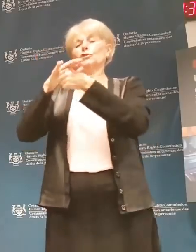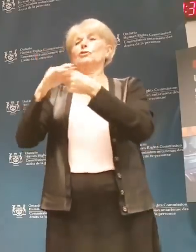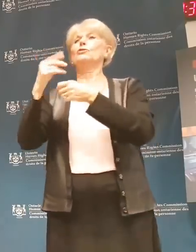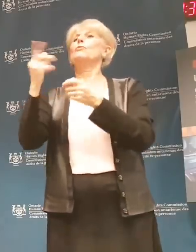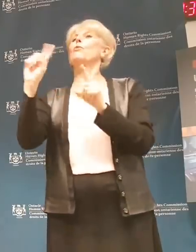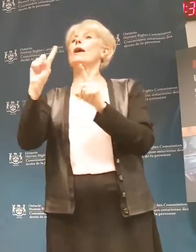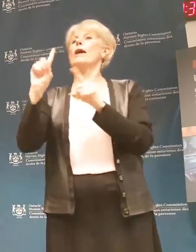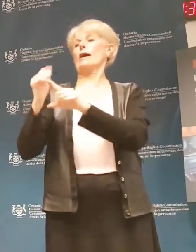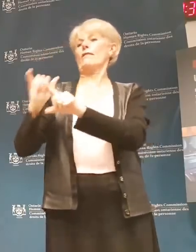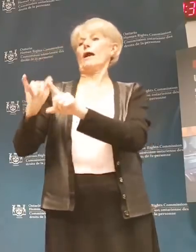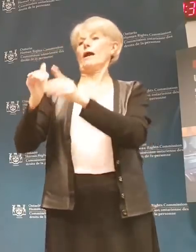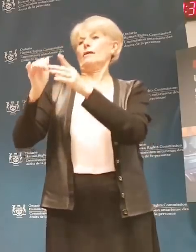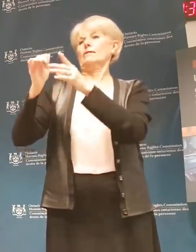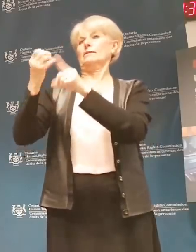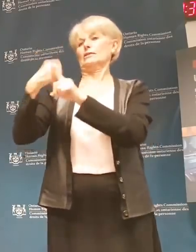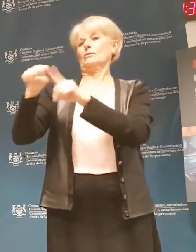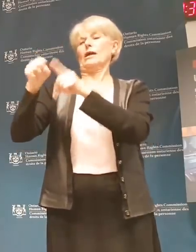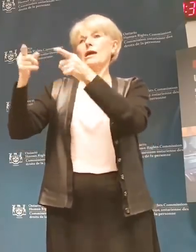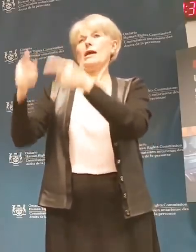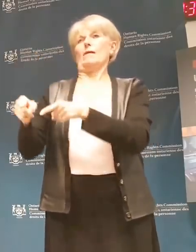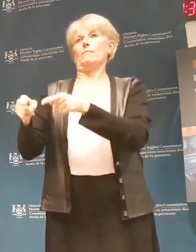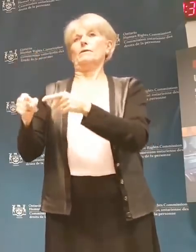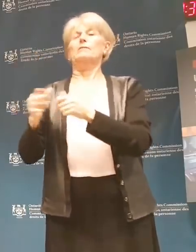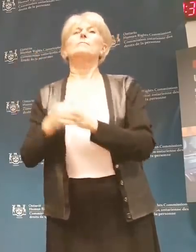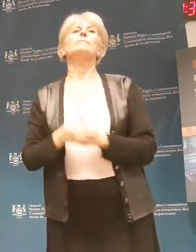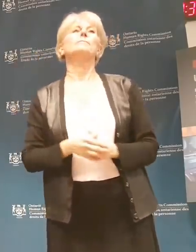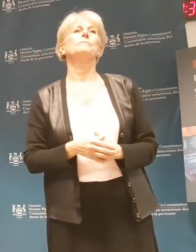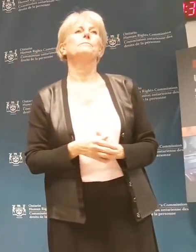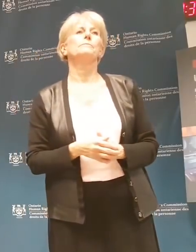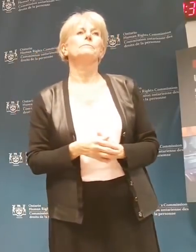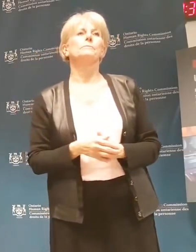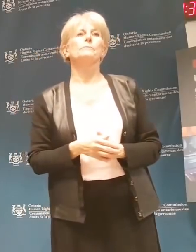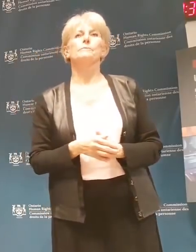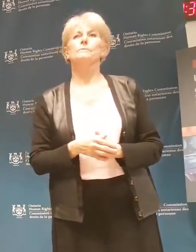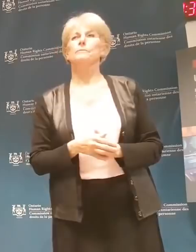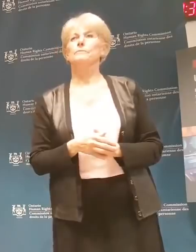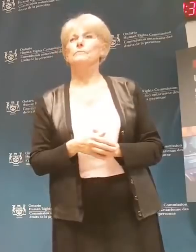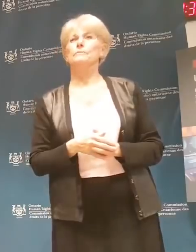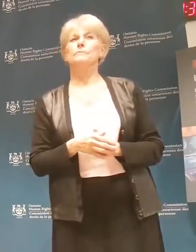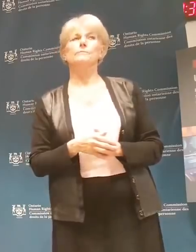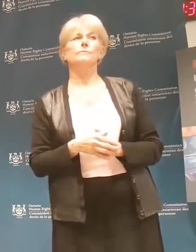location of where these incidents took place.